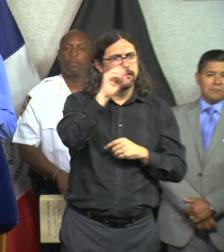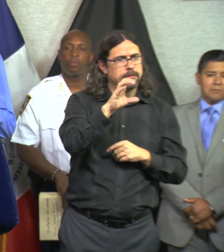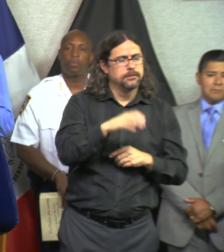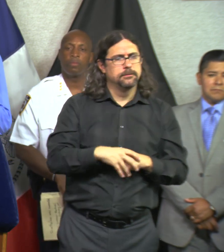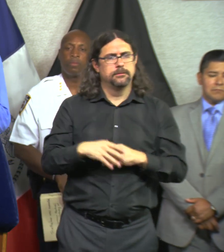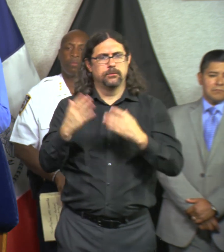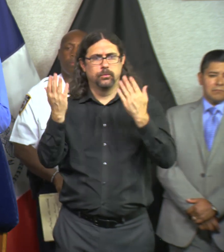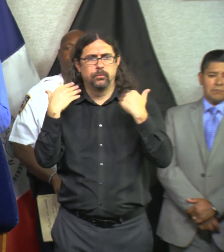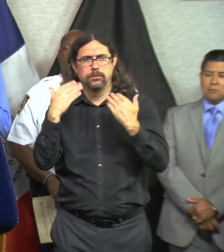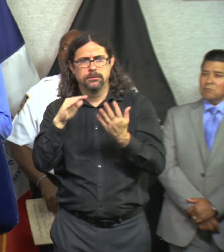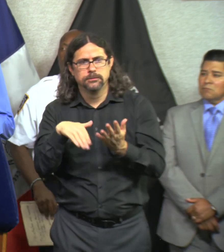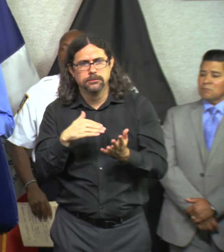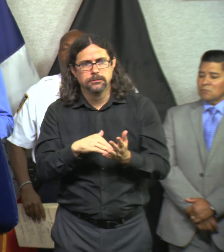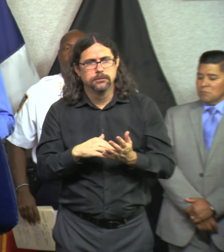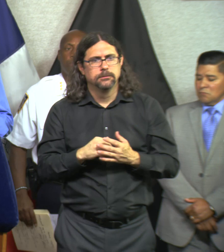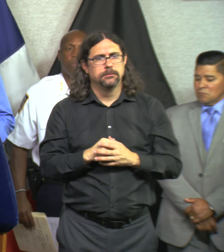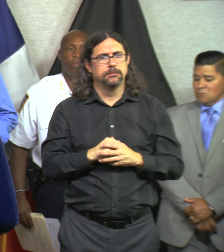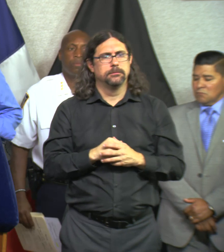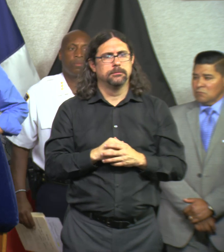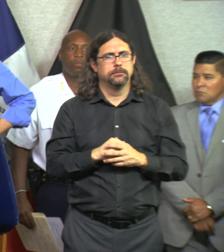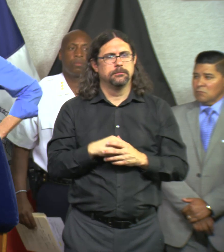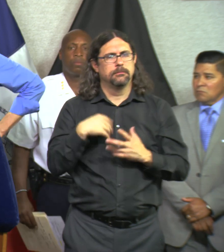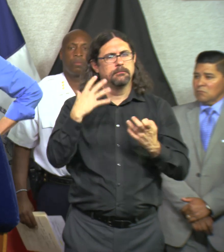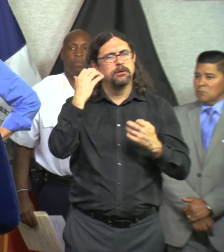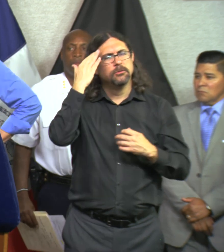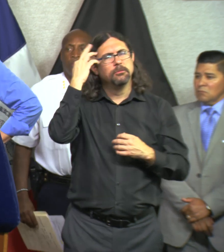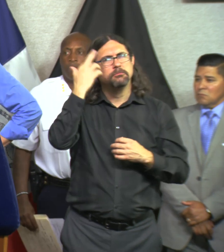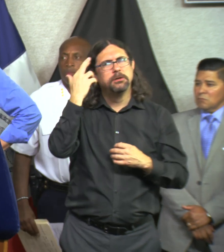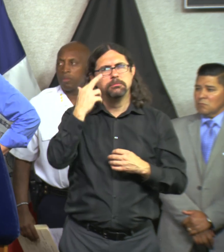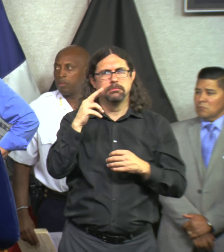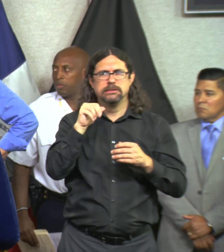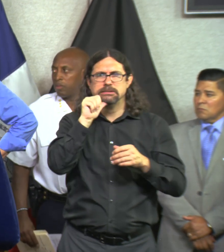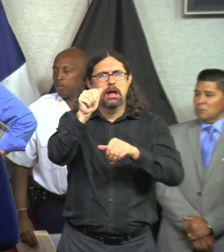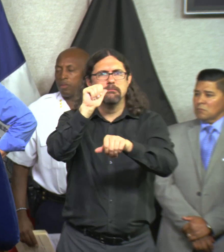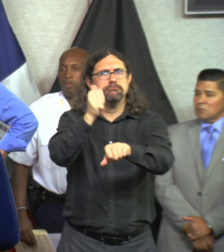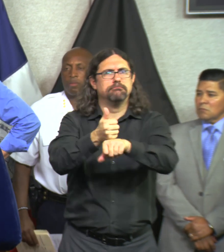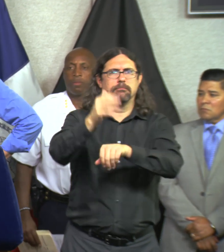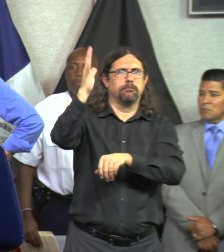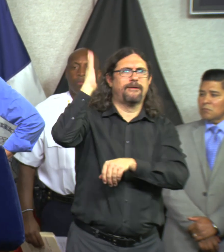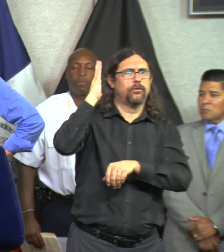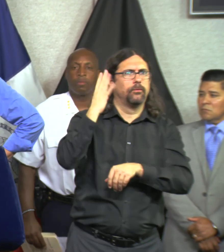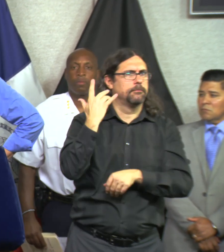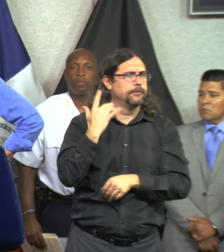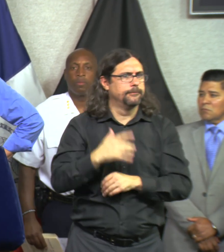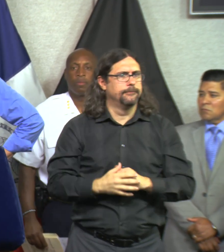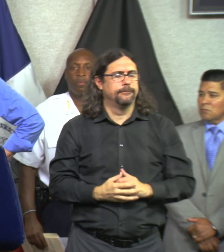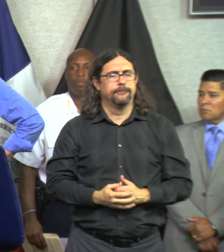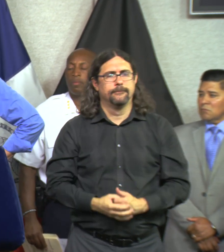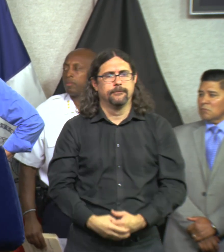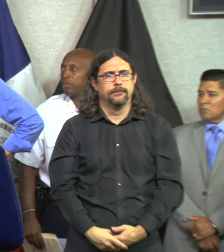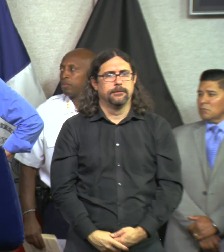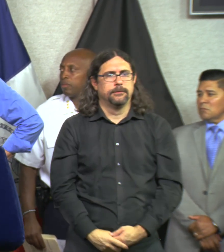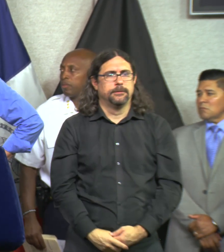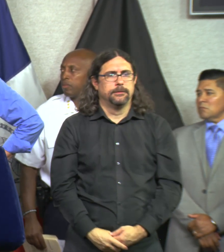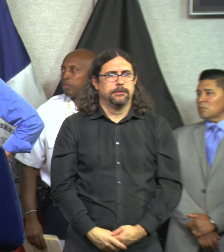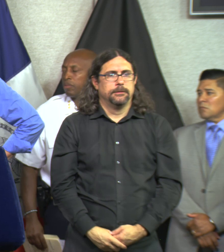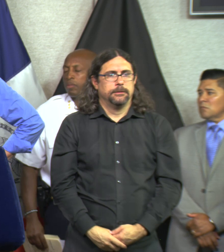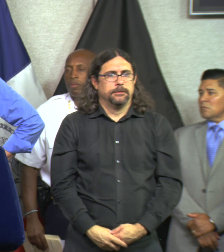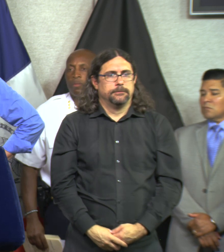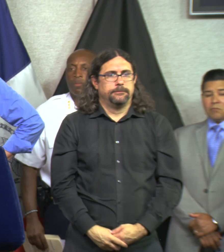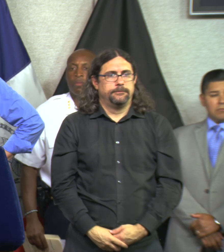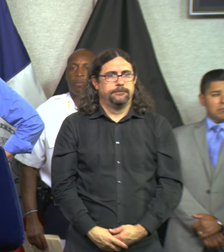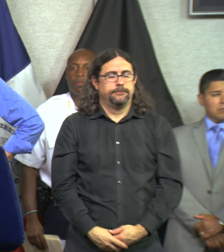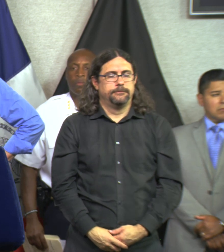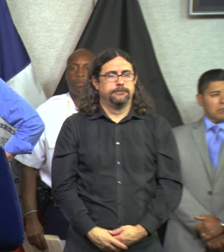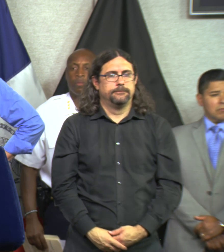why they weren't there before. So, spoken to the previous situation, Deputy Mayor Bean is here.